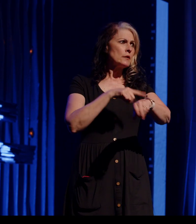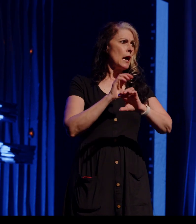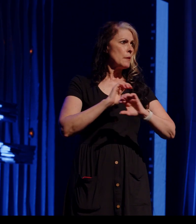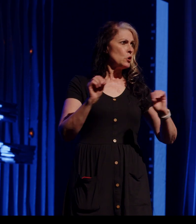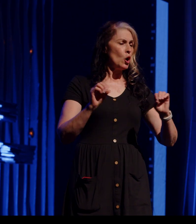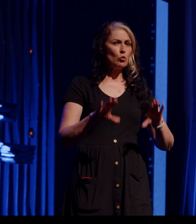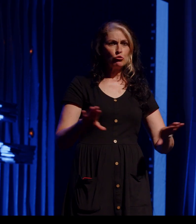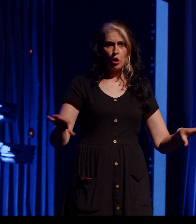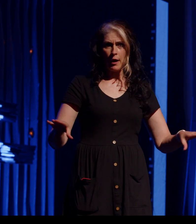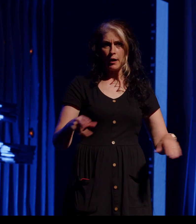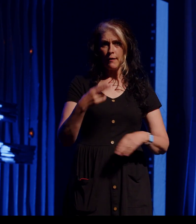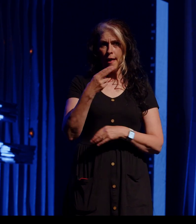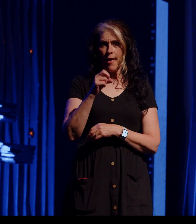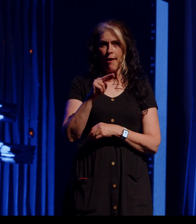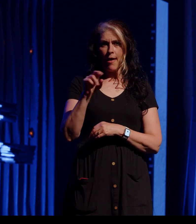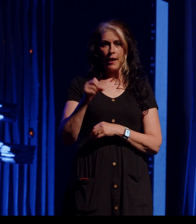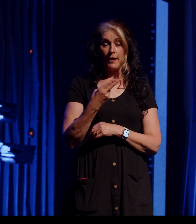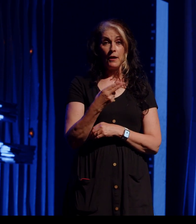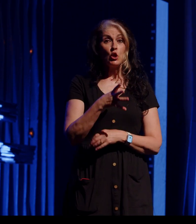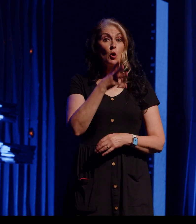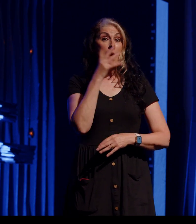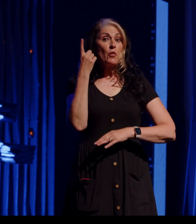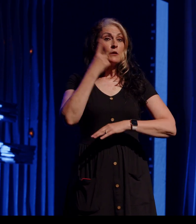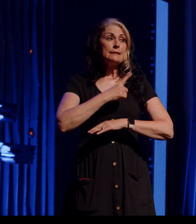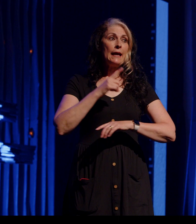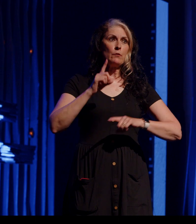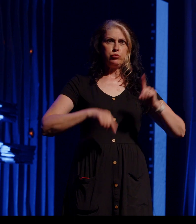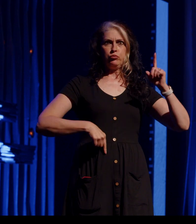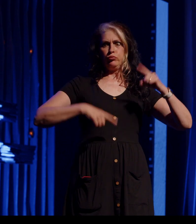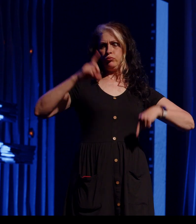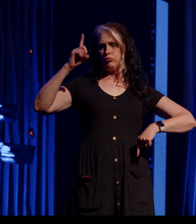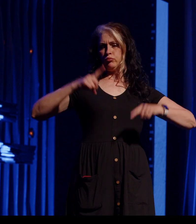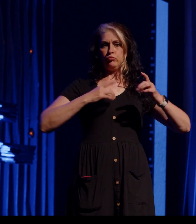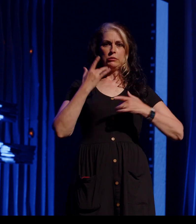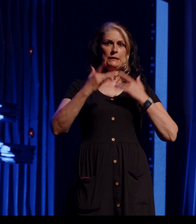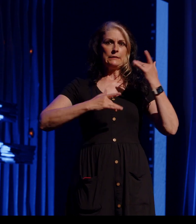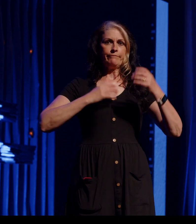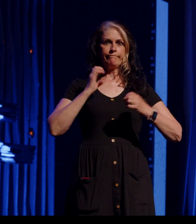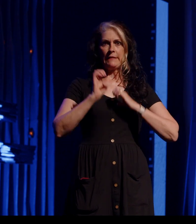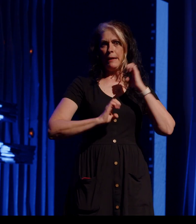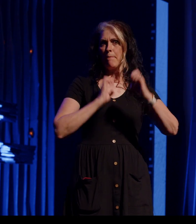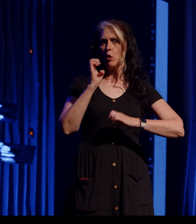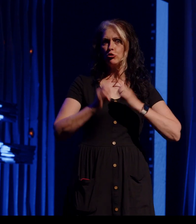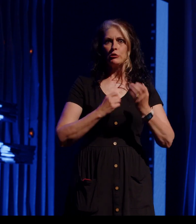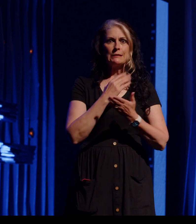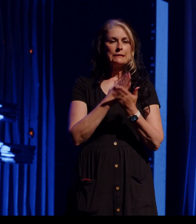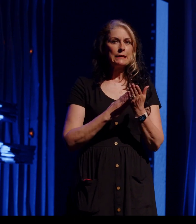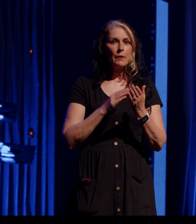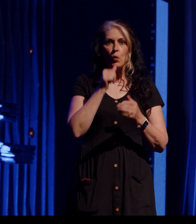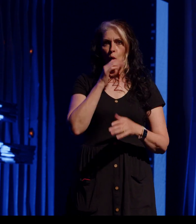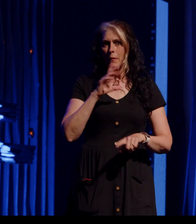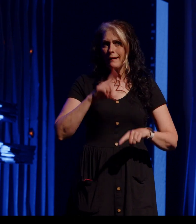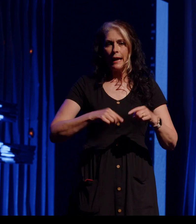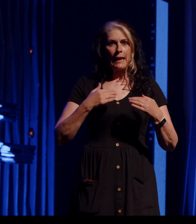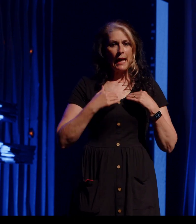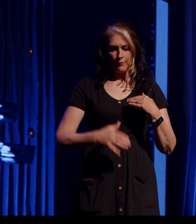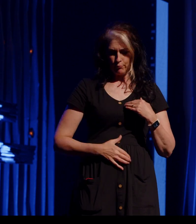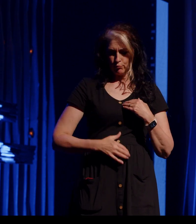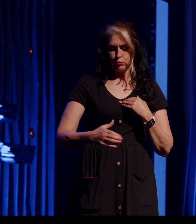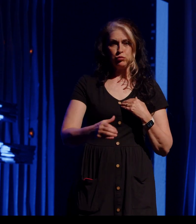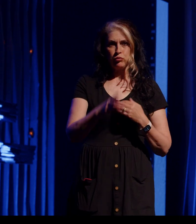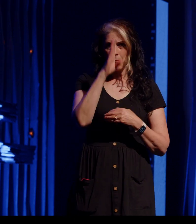on Mother's Day, there's all kinds of emotions because some gals who can't have a biological child, Mother's Day